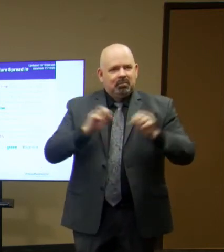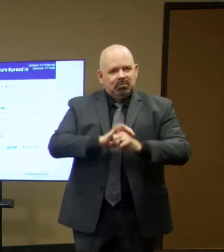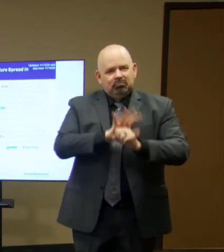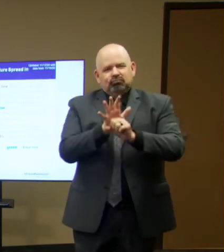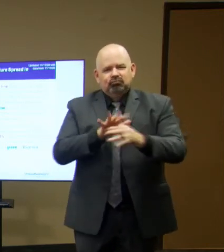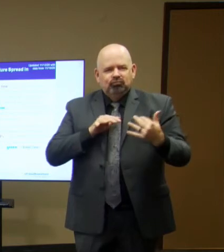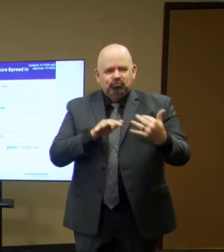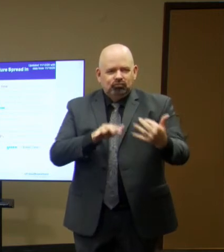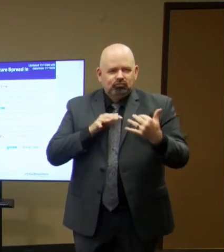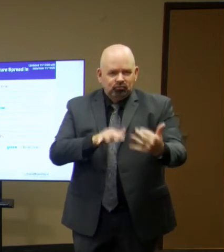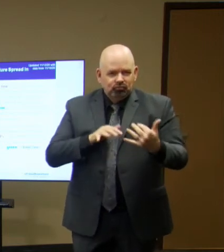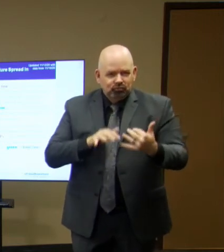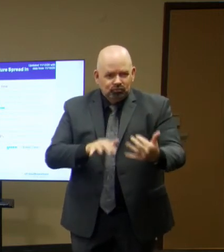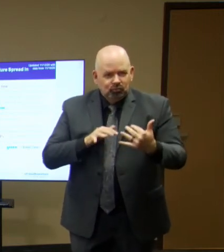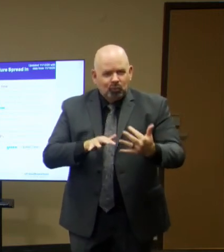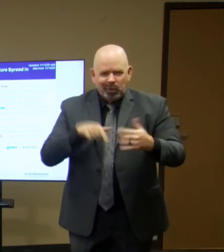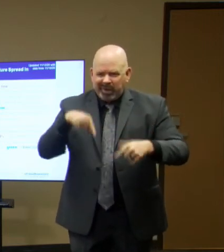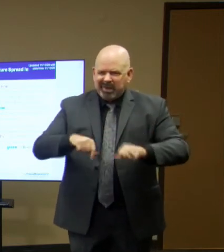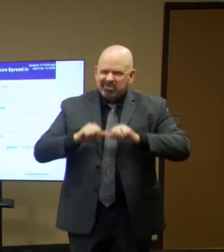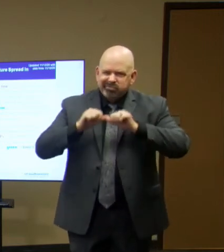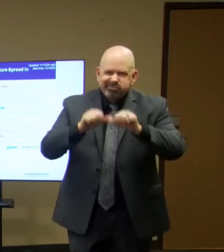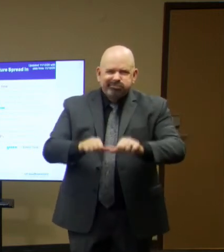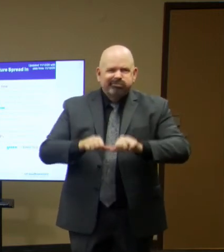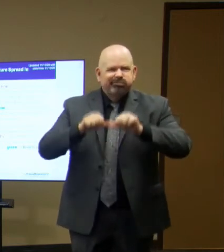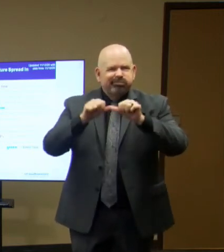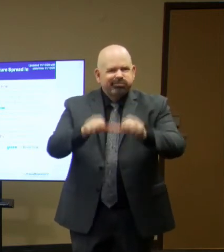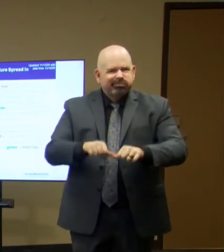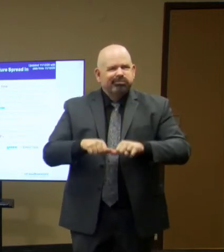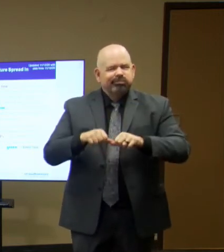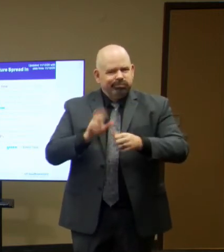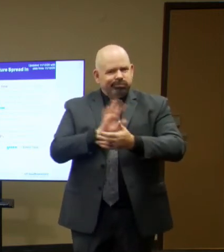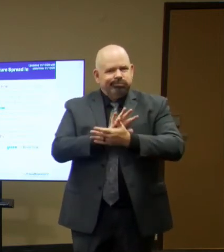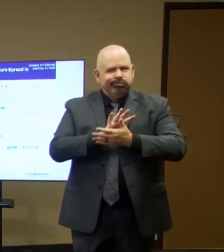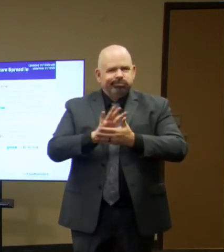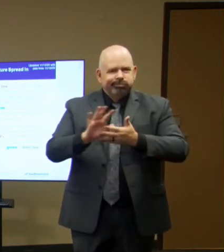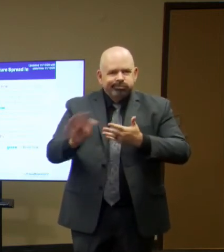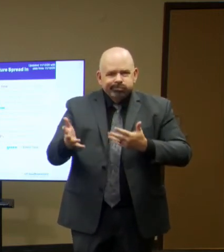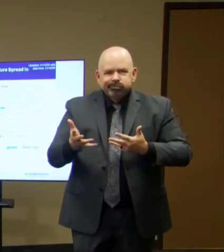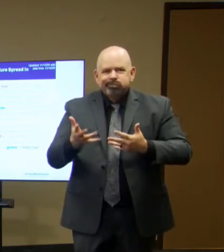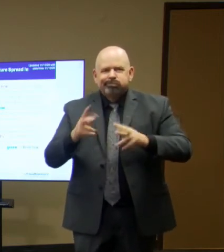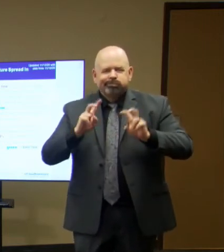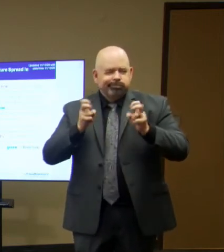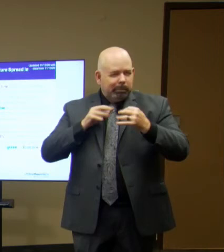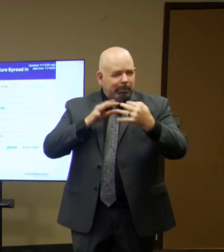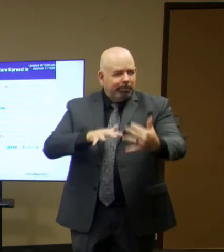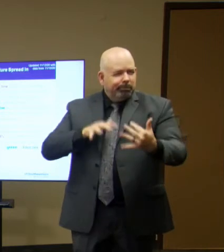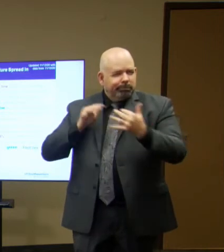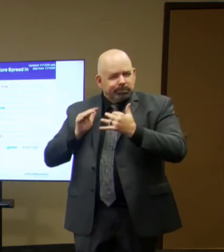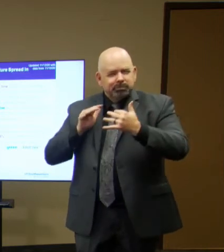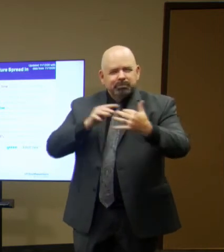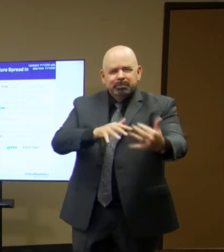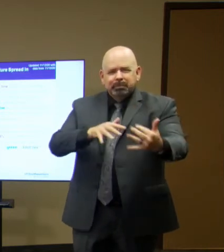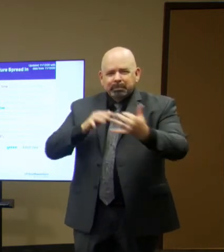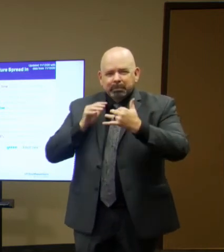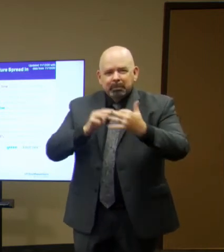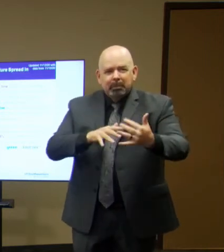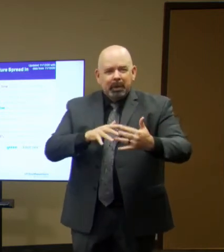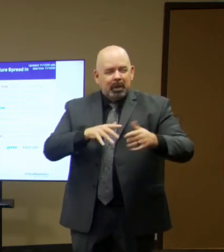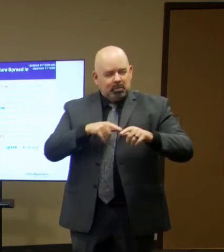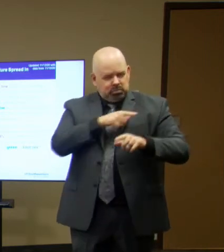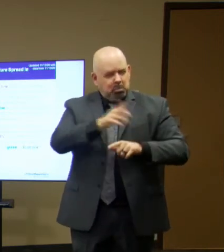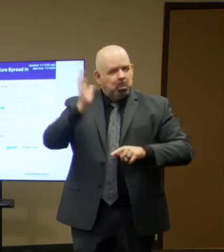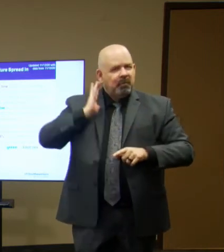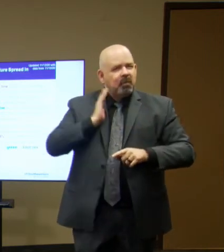lasted 5 weeks, and you know, certainly combat is harder than anything that we're experiencing now.